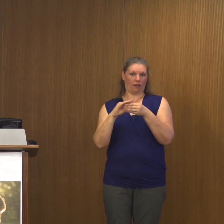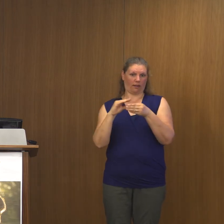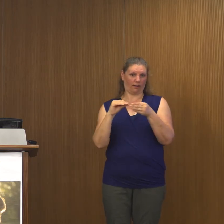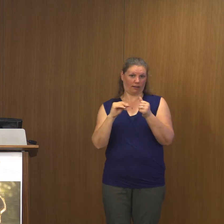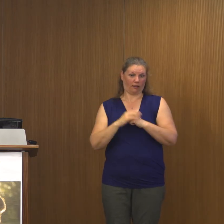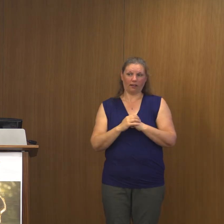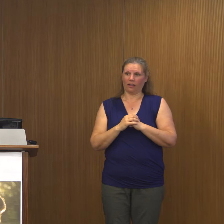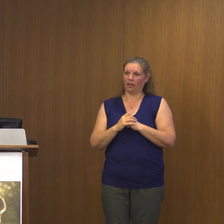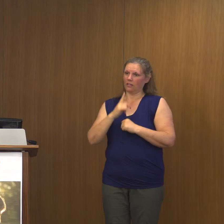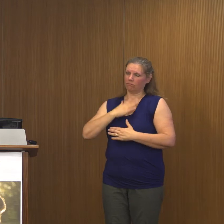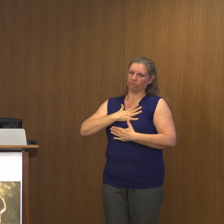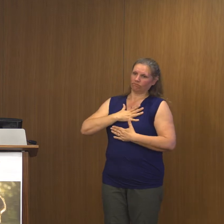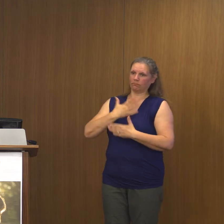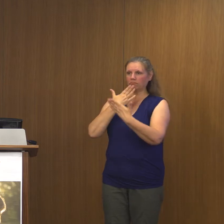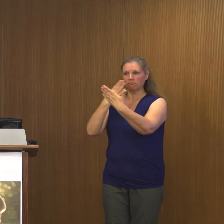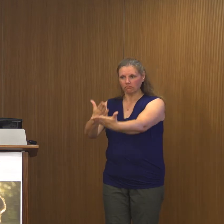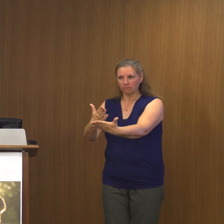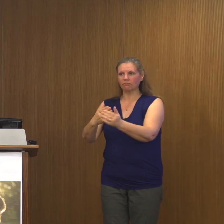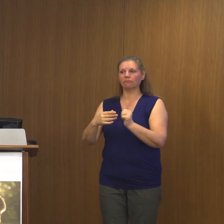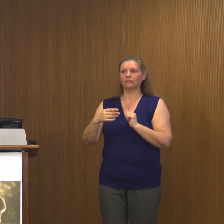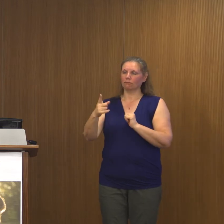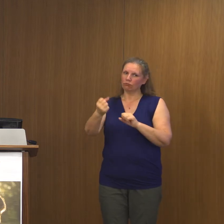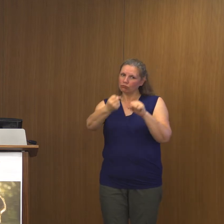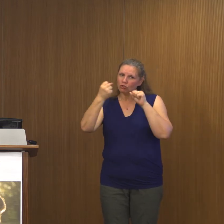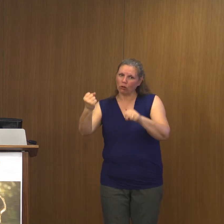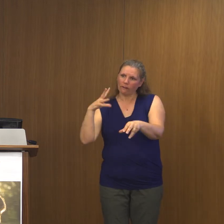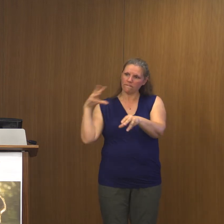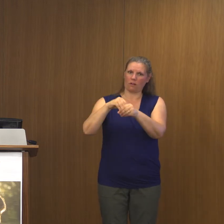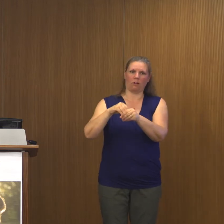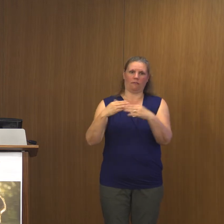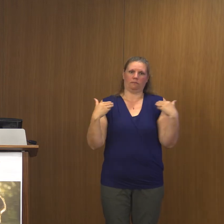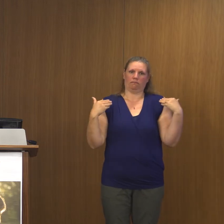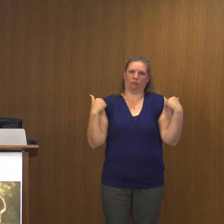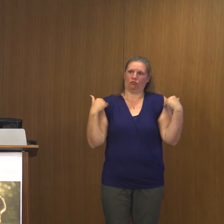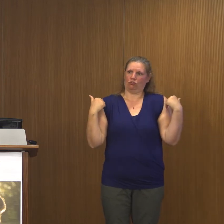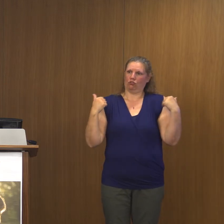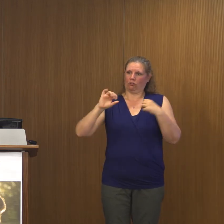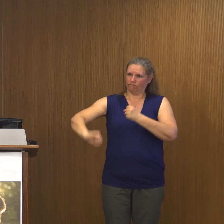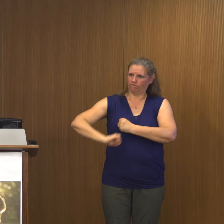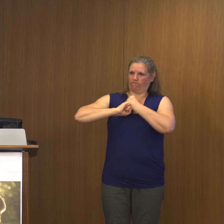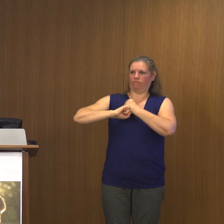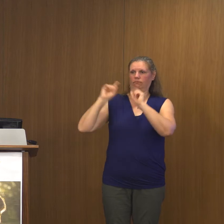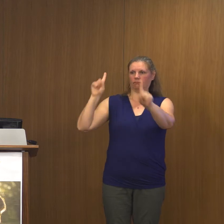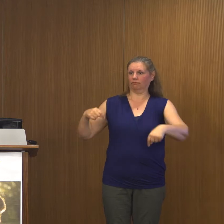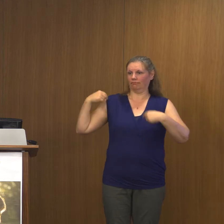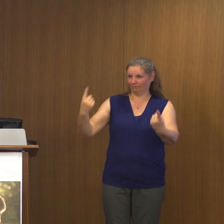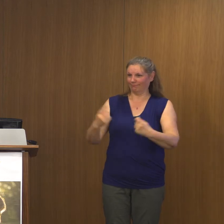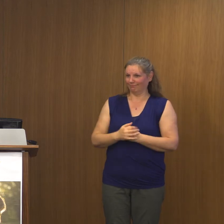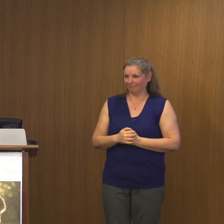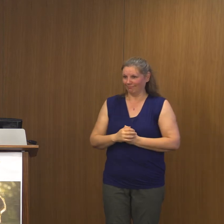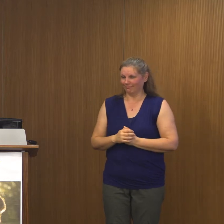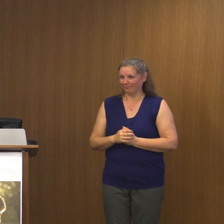appreciative of having a minister who is so engaged and has been in this discussion with us for a while now, and who